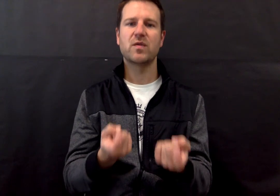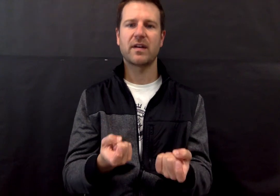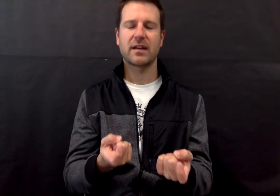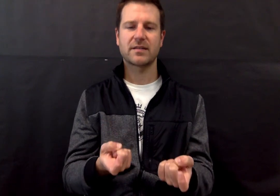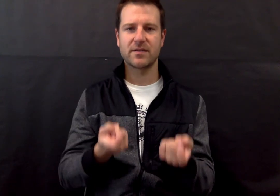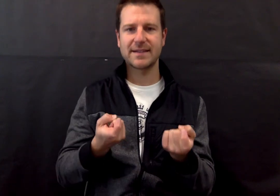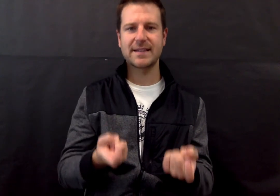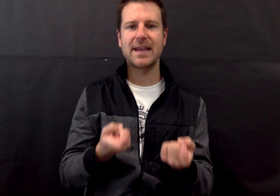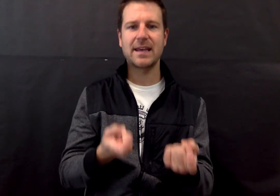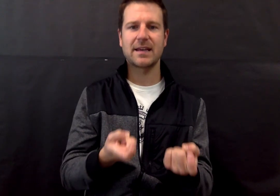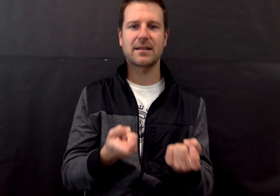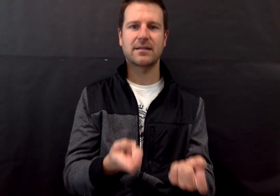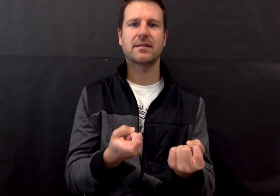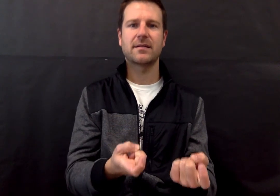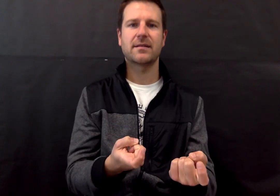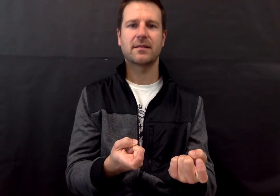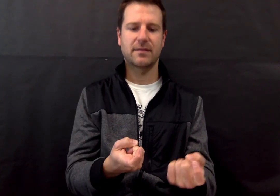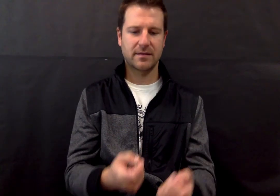moving. So it's skiing.